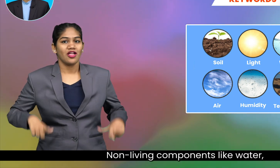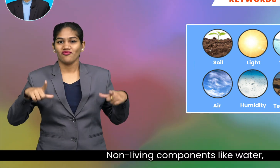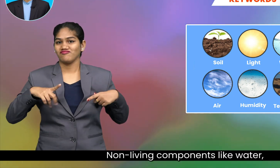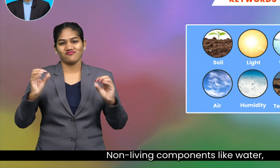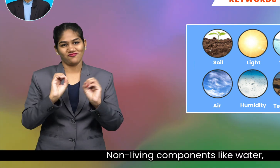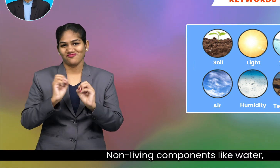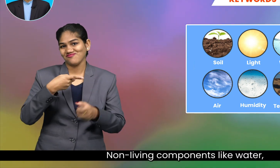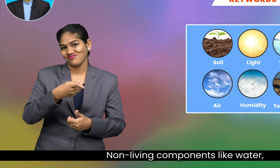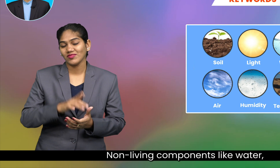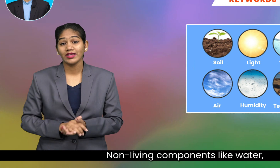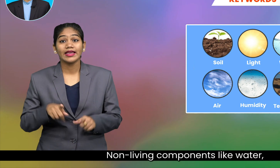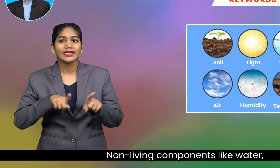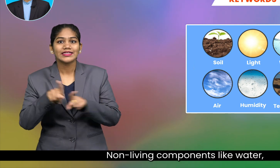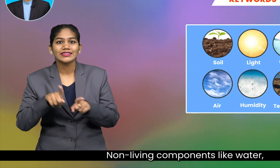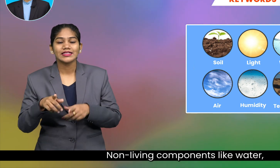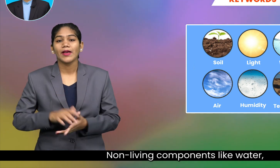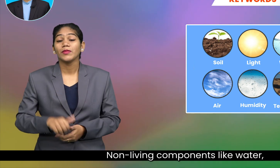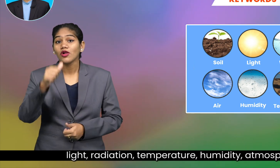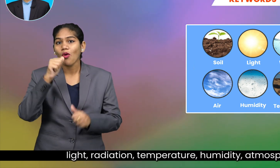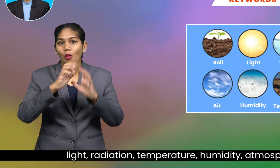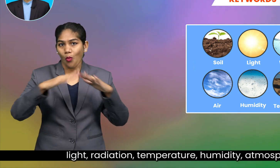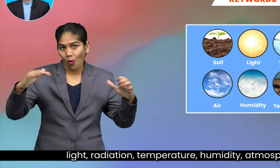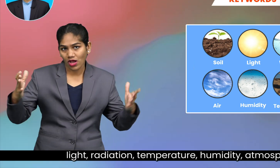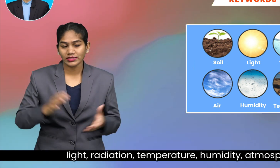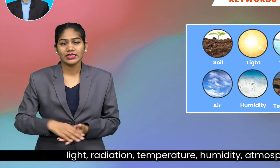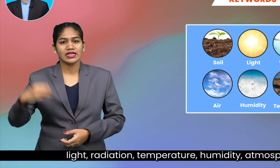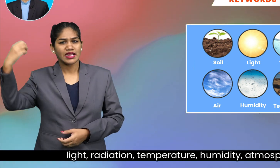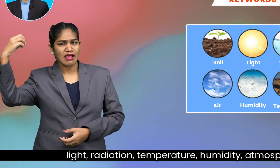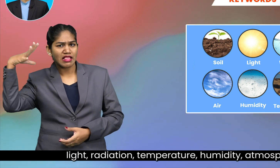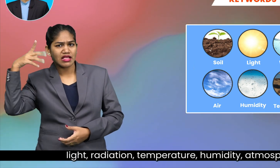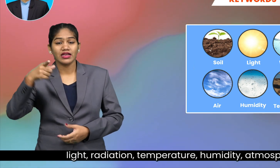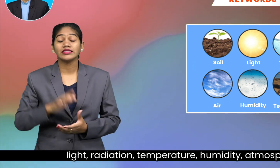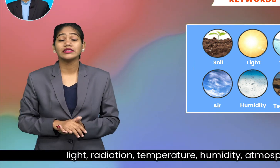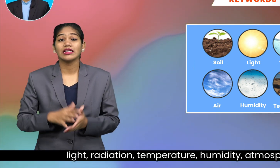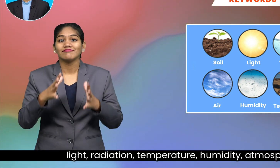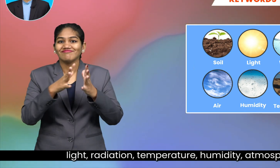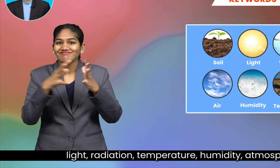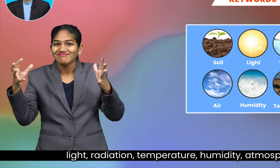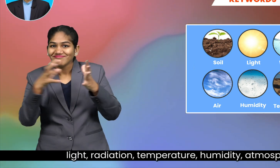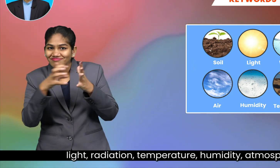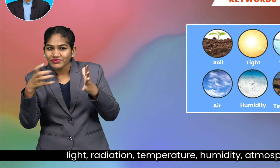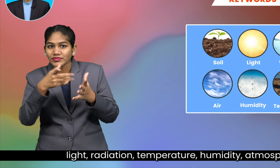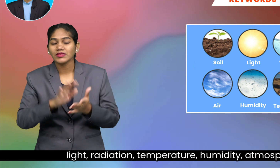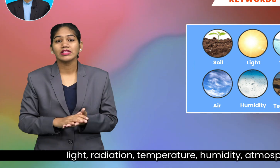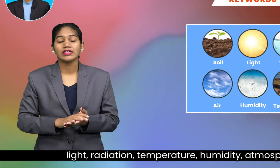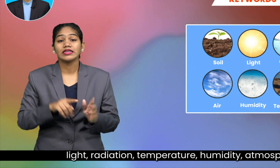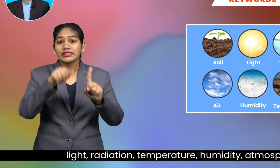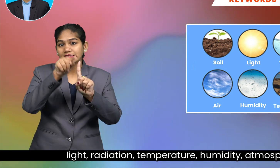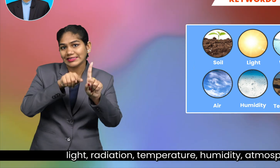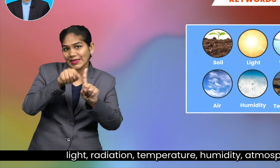non-living components like water, light, radiation, temperature,